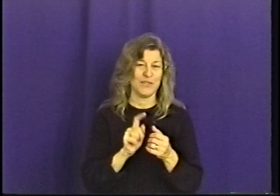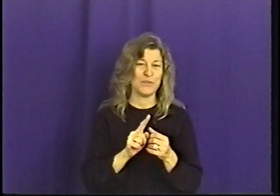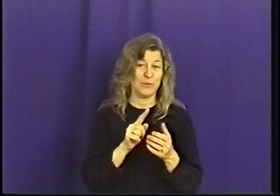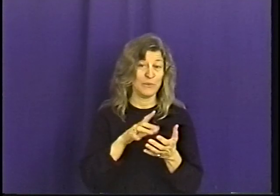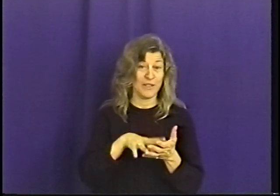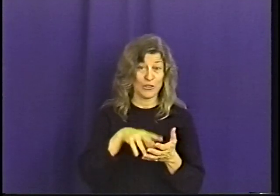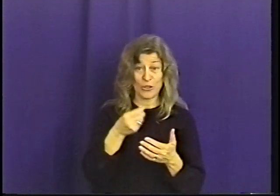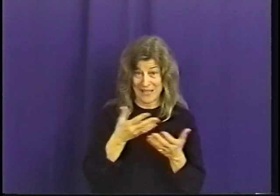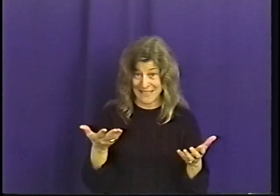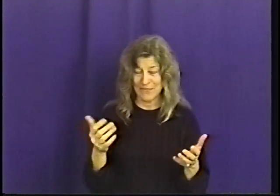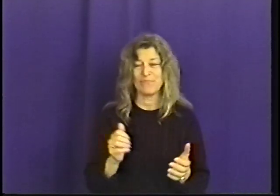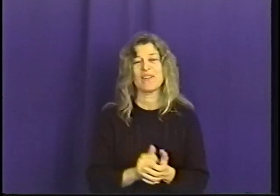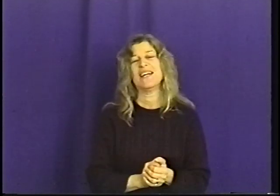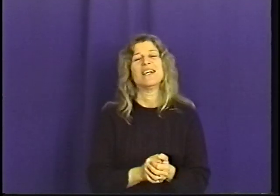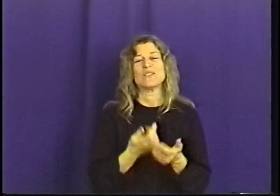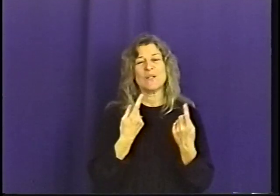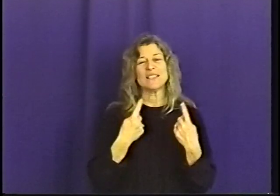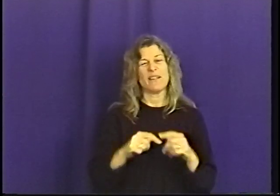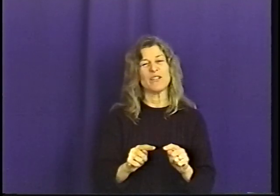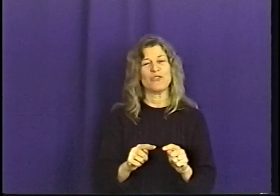to learn these. So let's give it a try